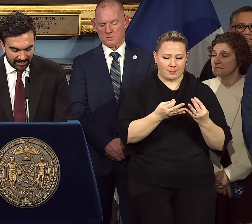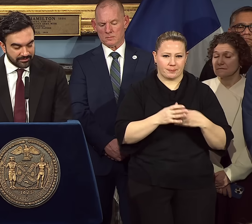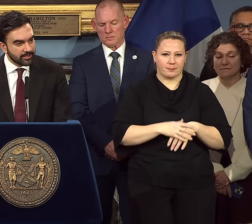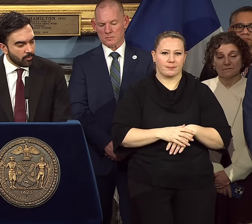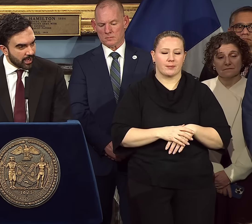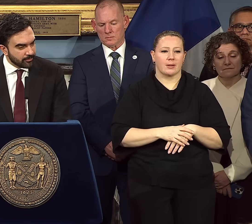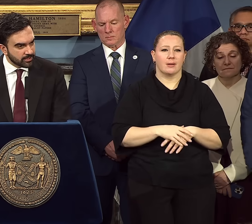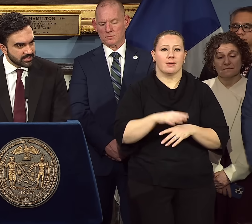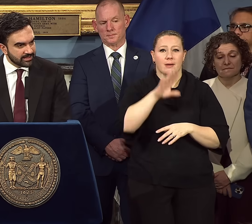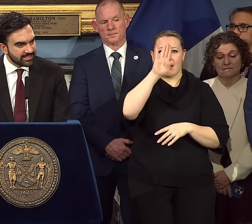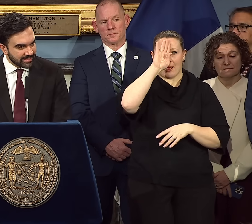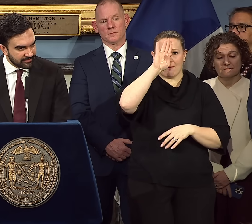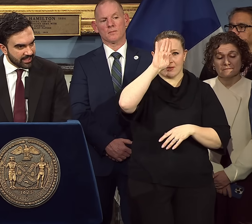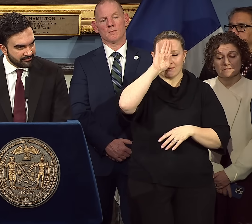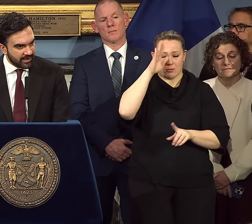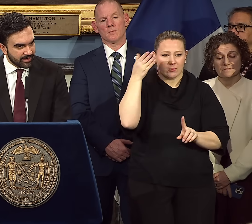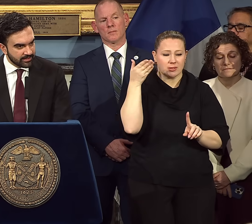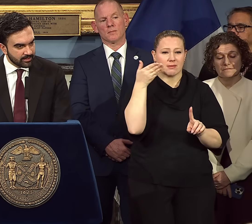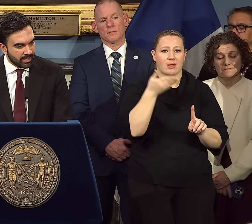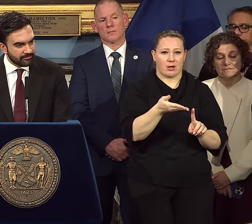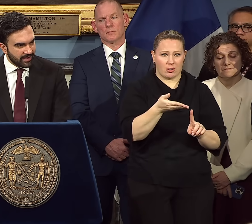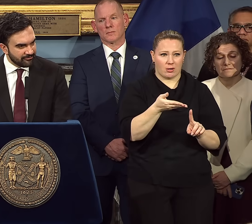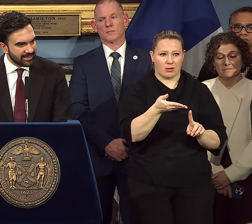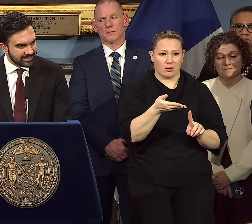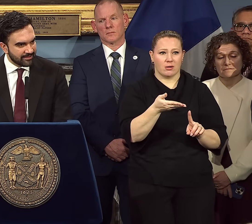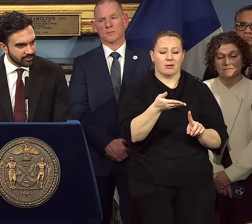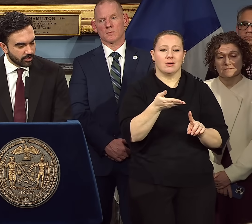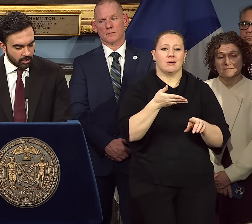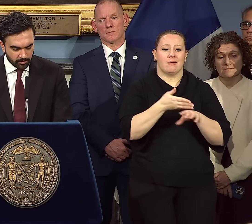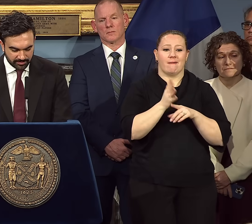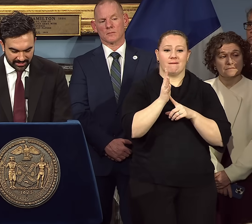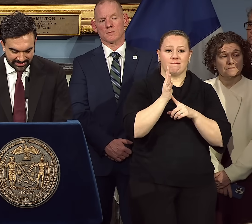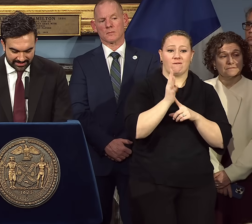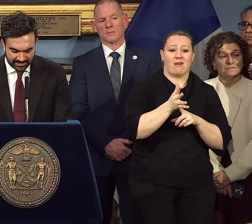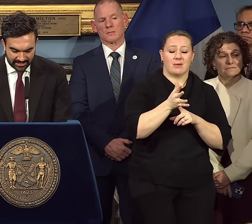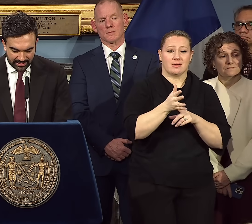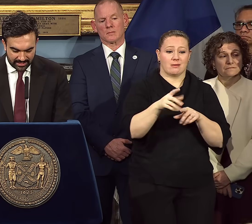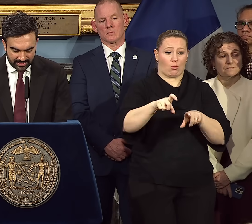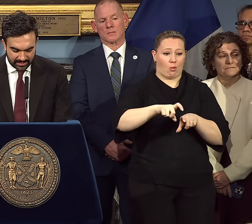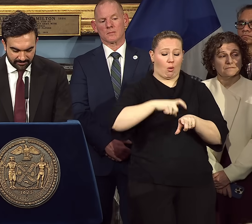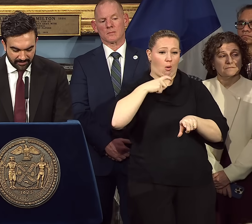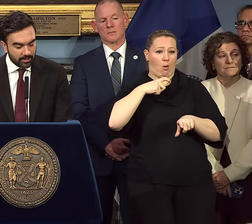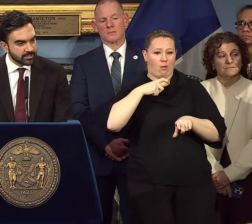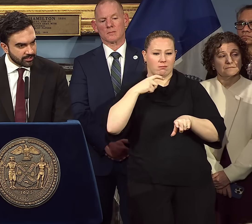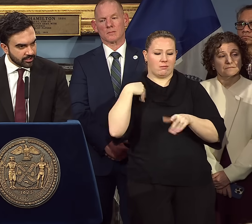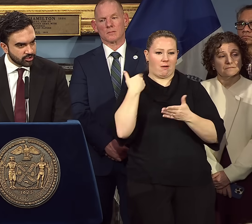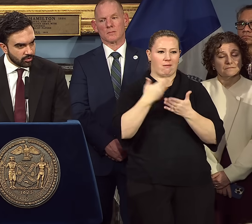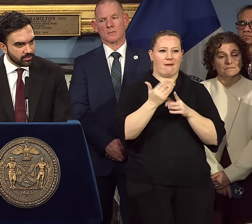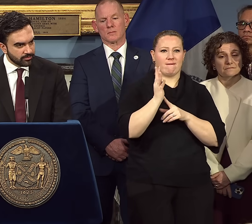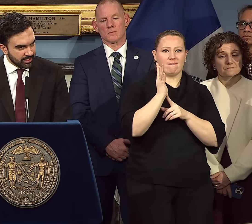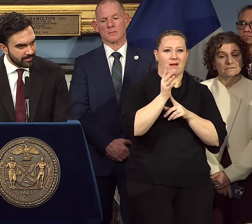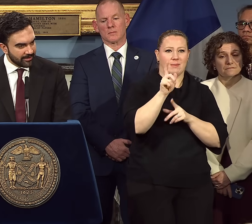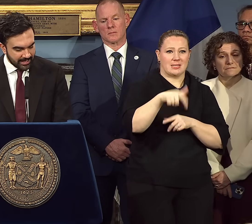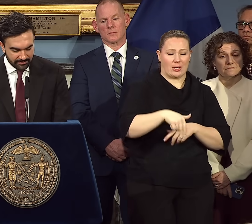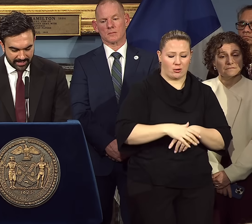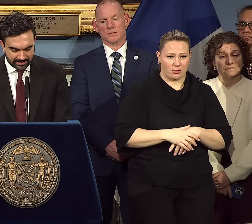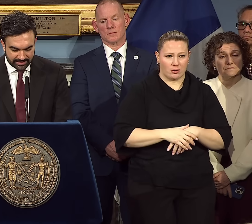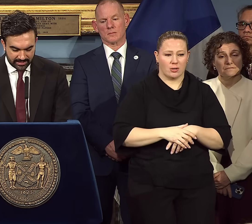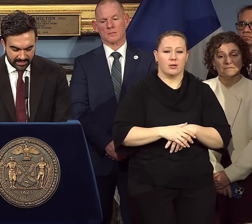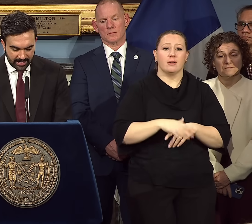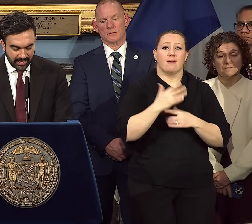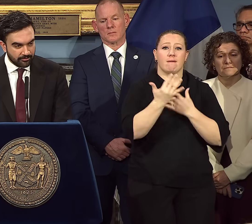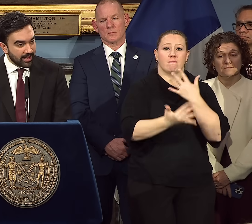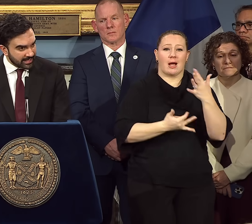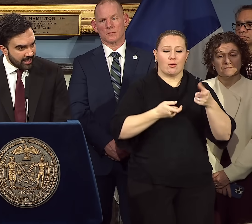The FDNY was at the scene of that fire about 5 minutes after the call was placed. The fire was under control within about 80